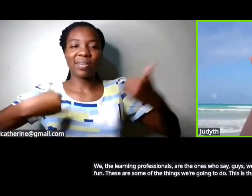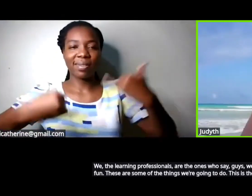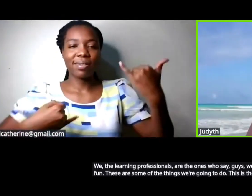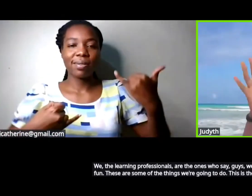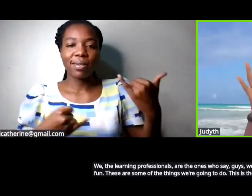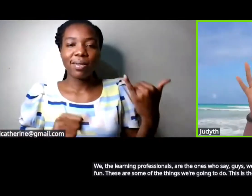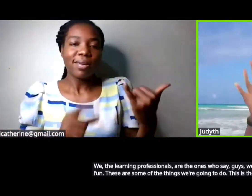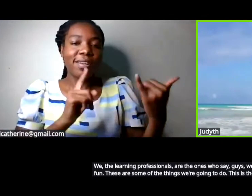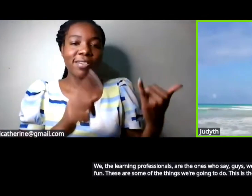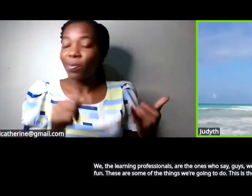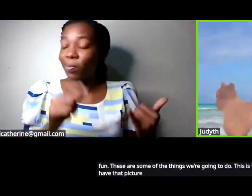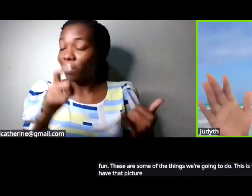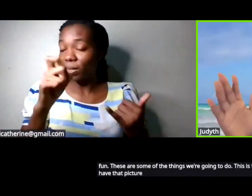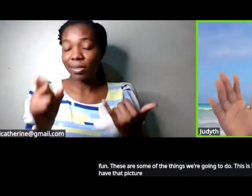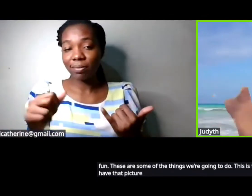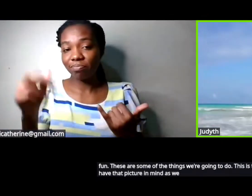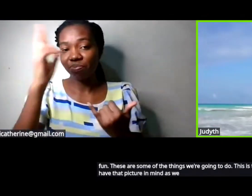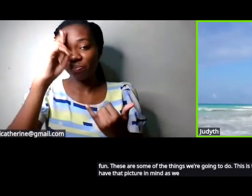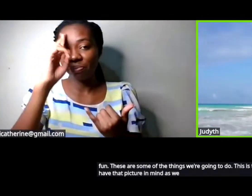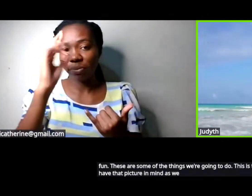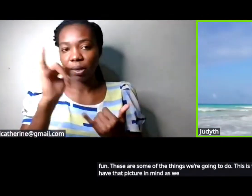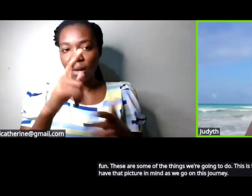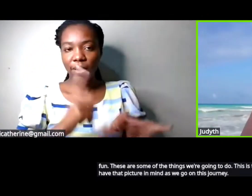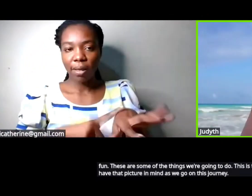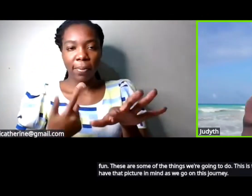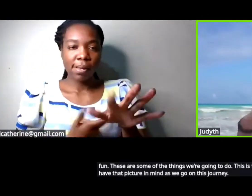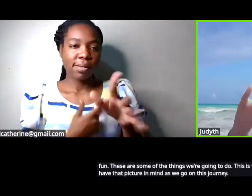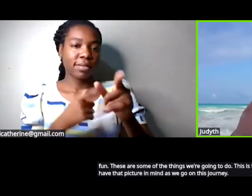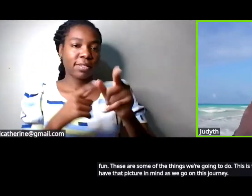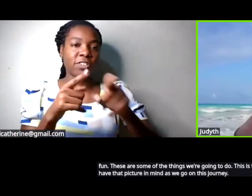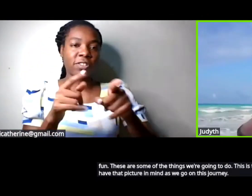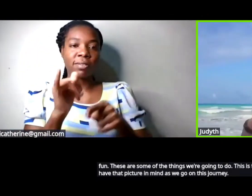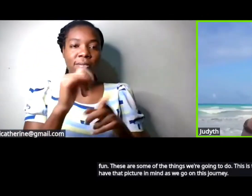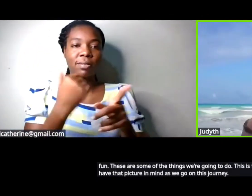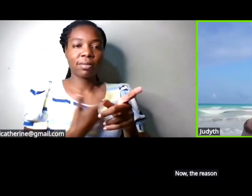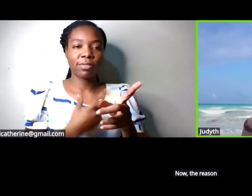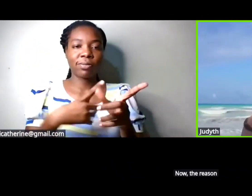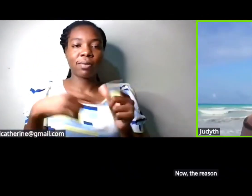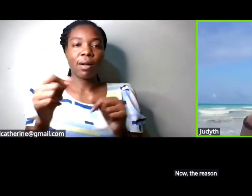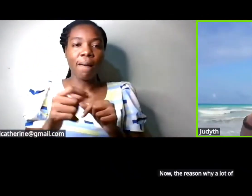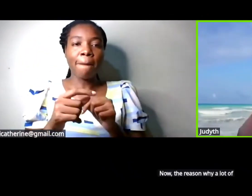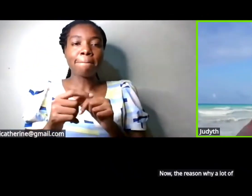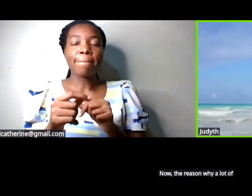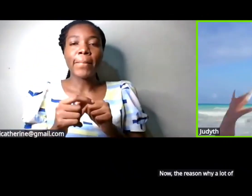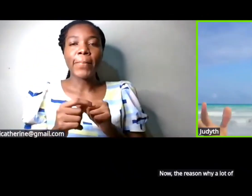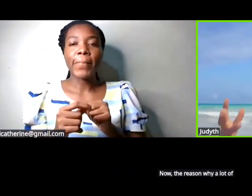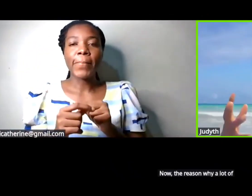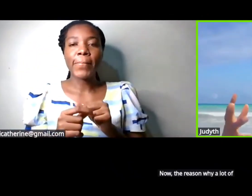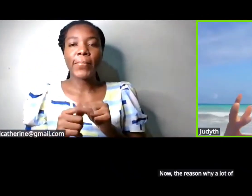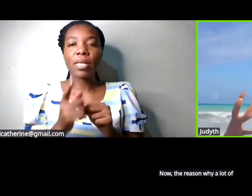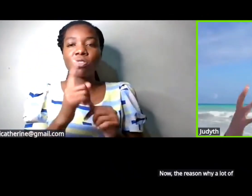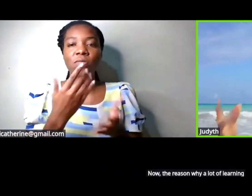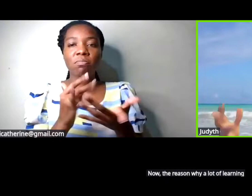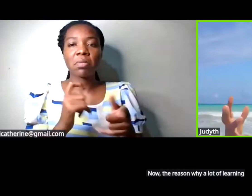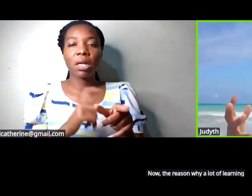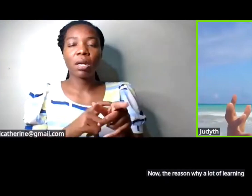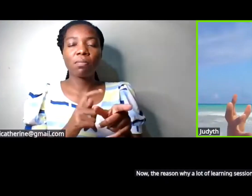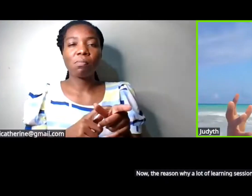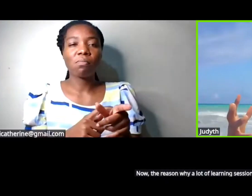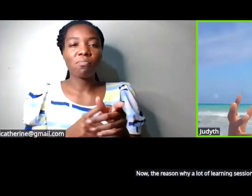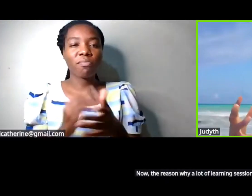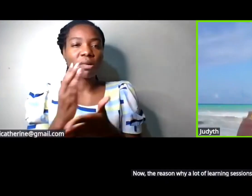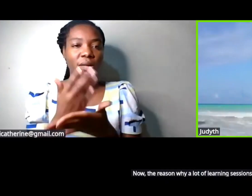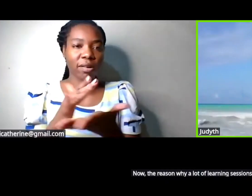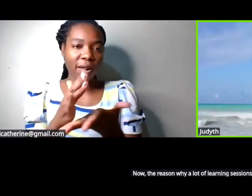that picture in mind as we go on this journey. Now, the reason why a lot of learning sessions or programs